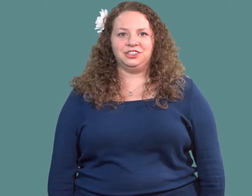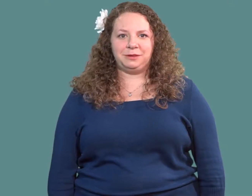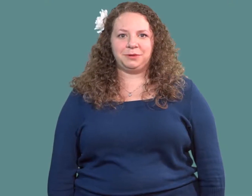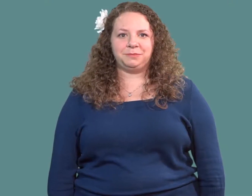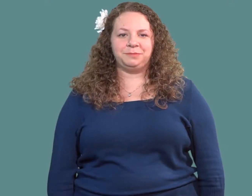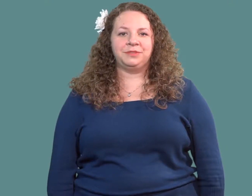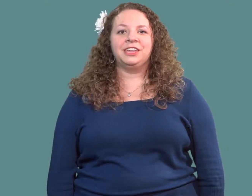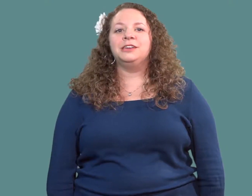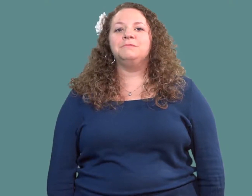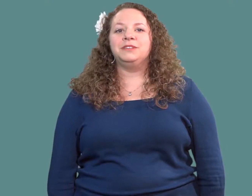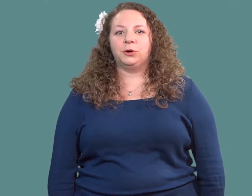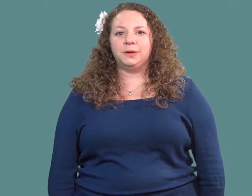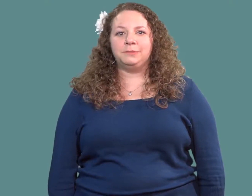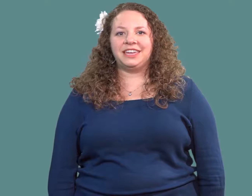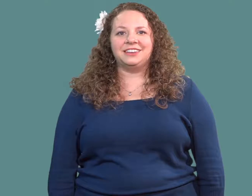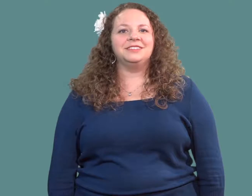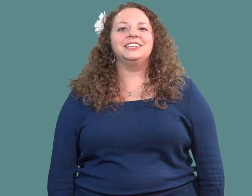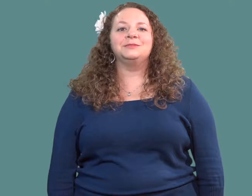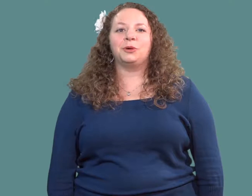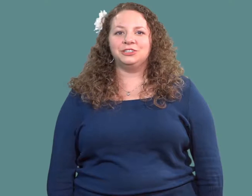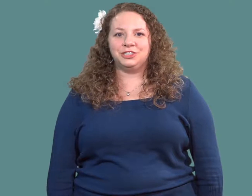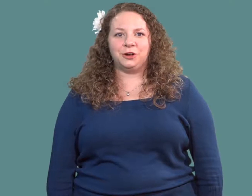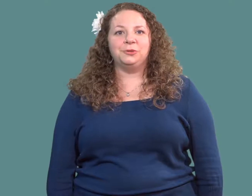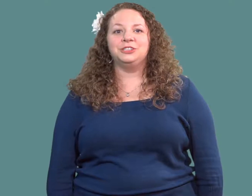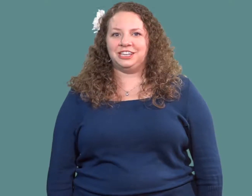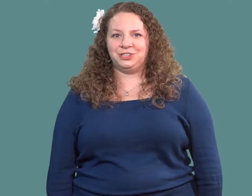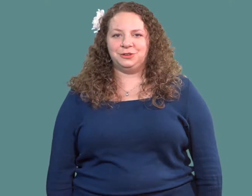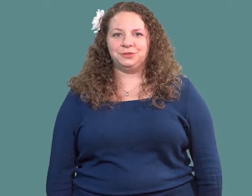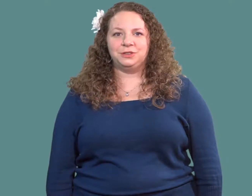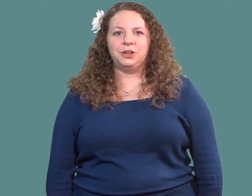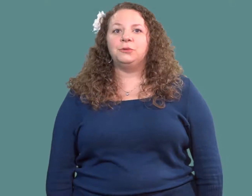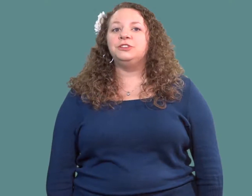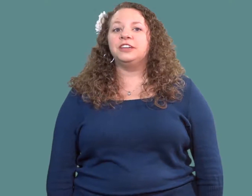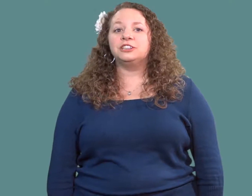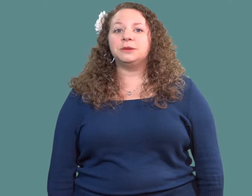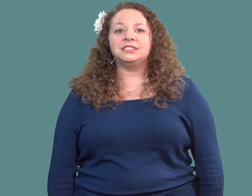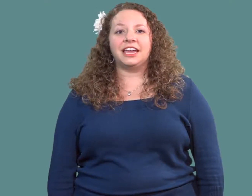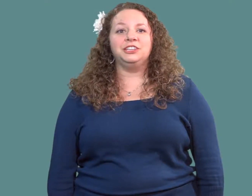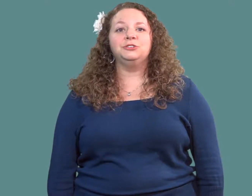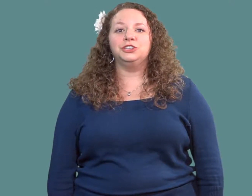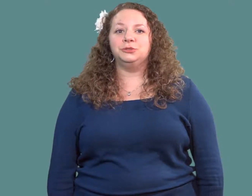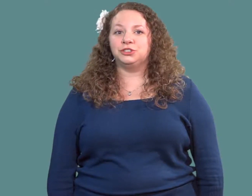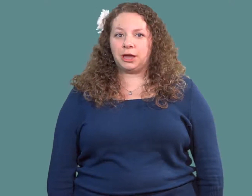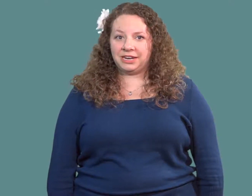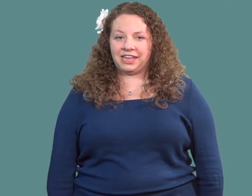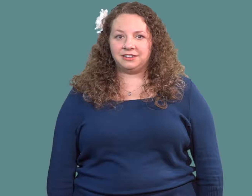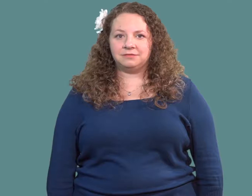shape. Before we begin, it is important to know which hand to use. When you fingerspell and sign, you should use your dominant hand.